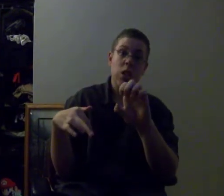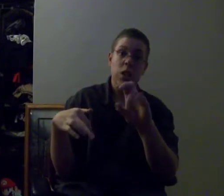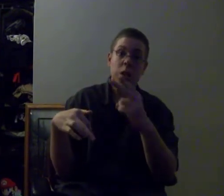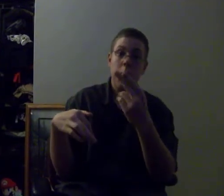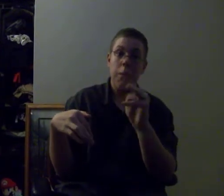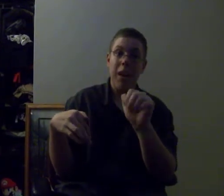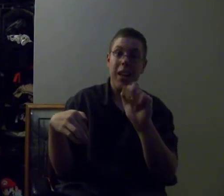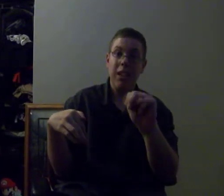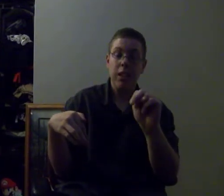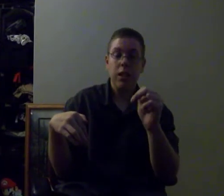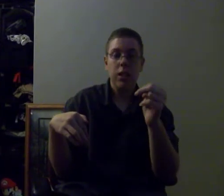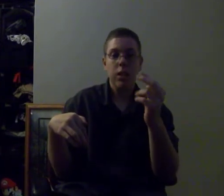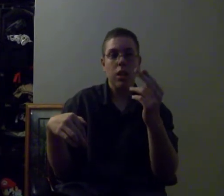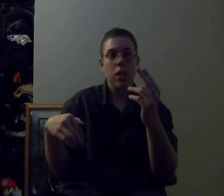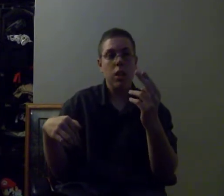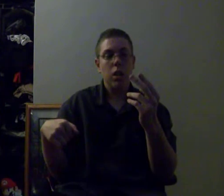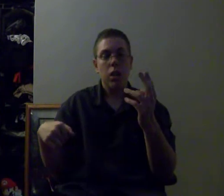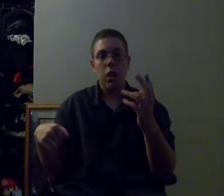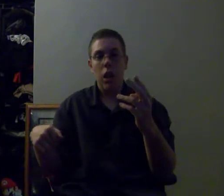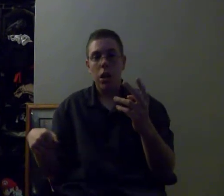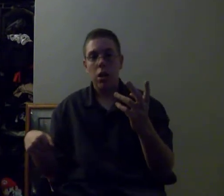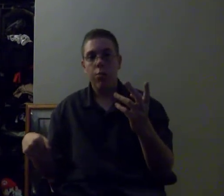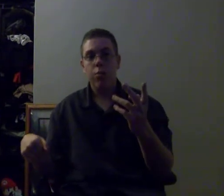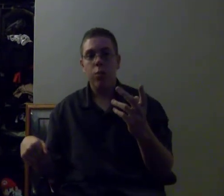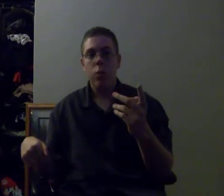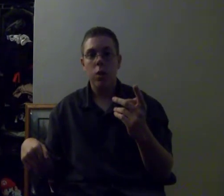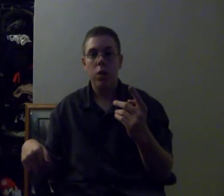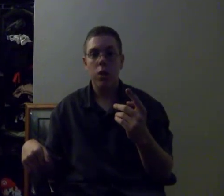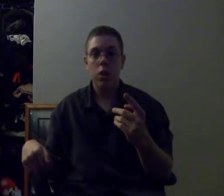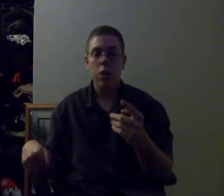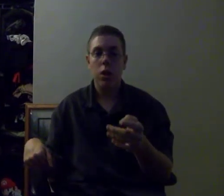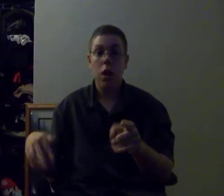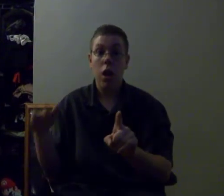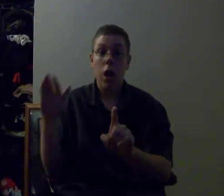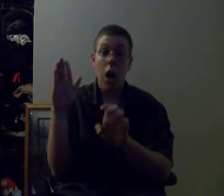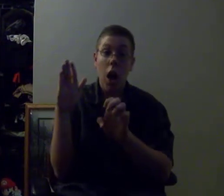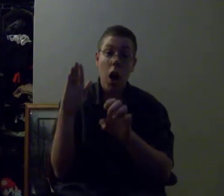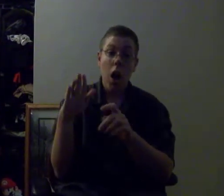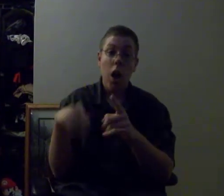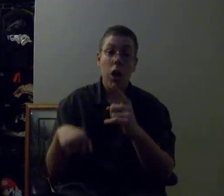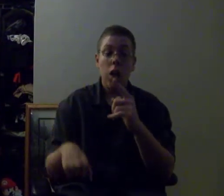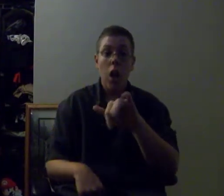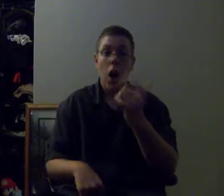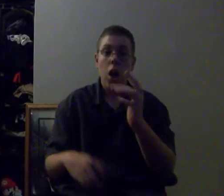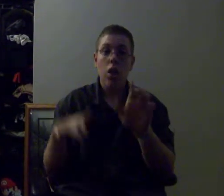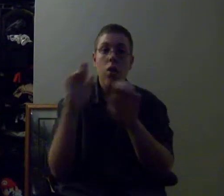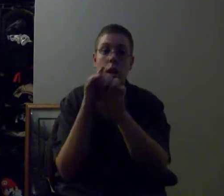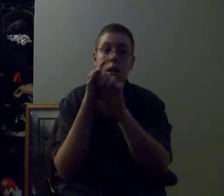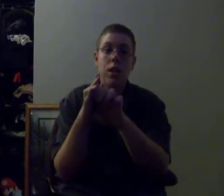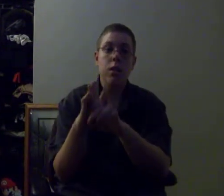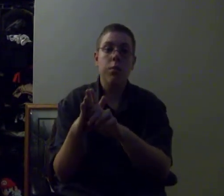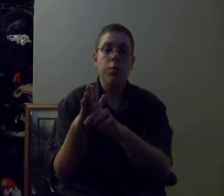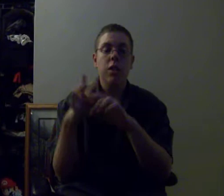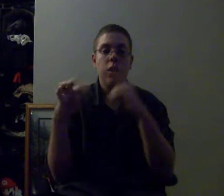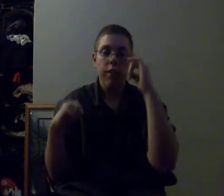to be sophomore students thinking about deciding on a major for their academic career. And I'm teaching a